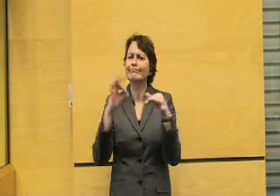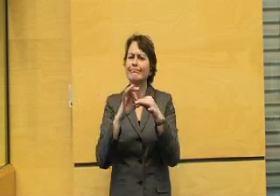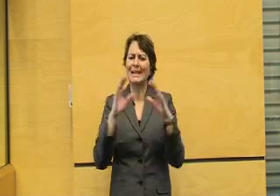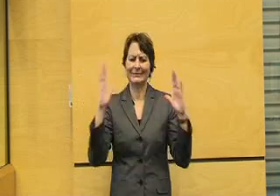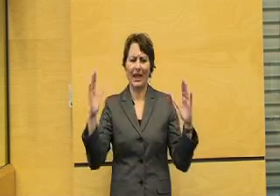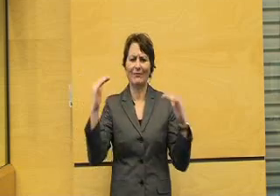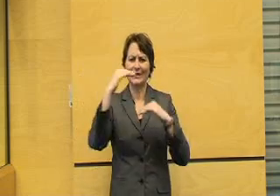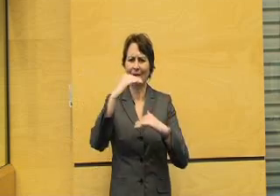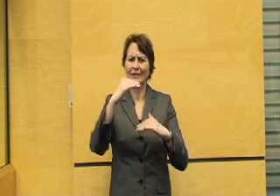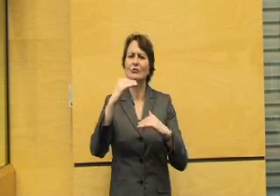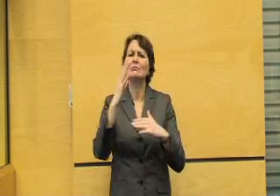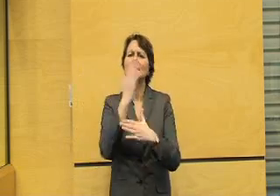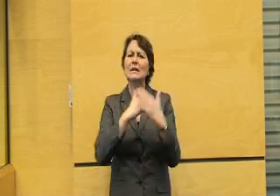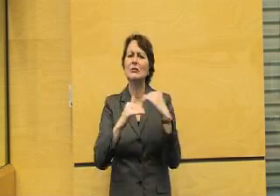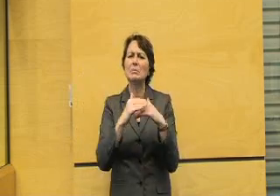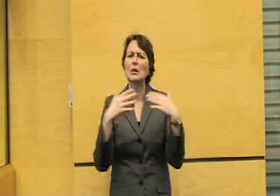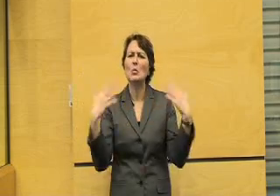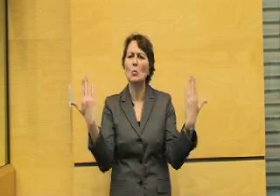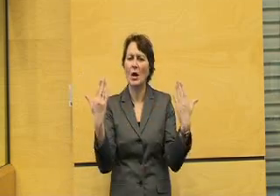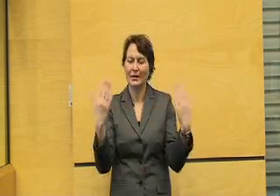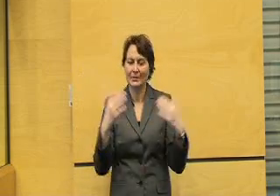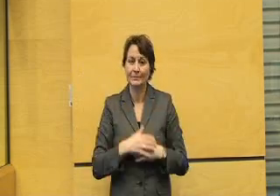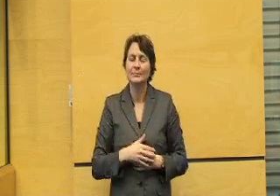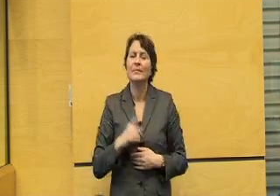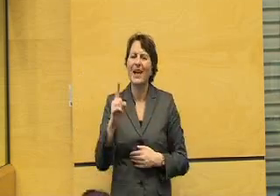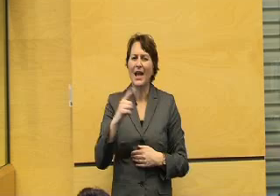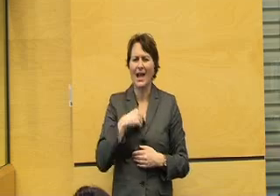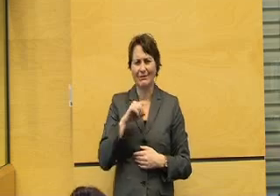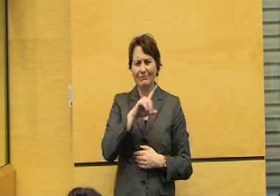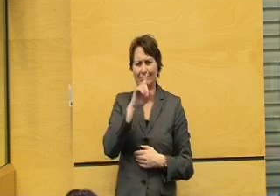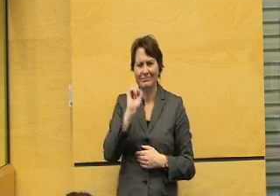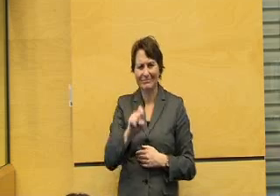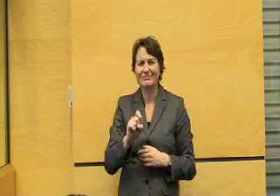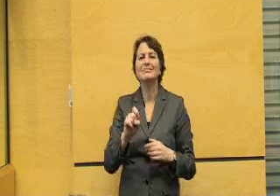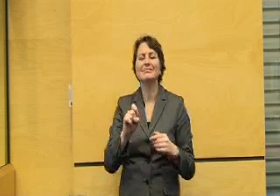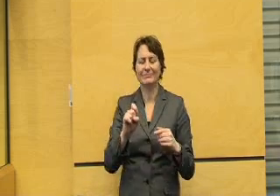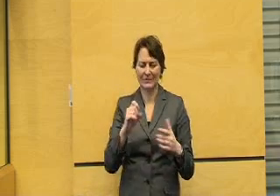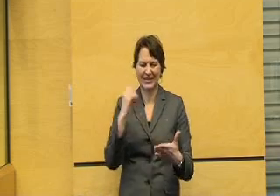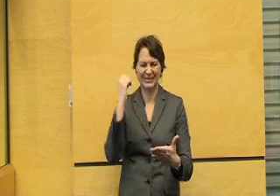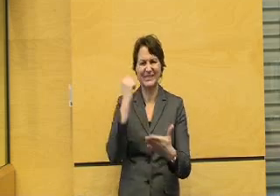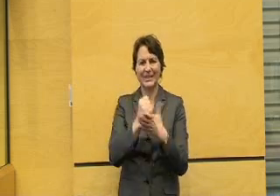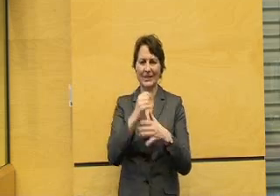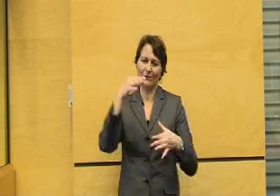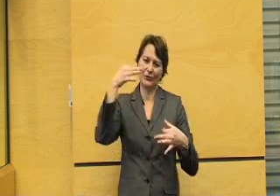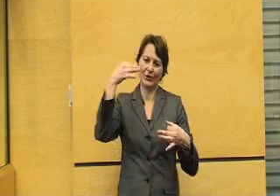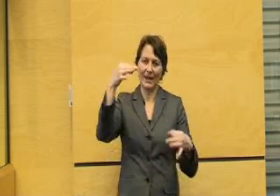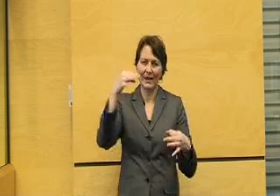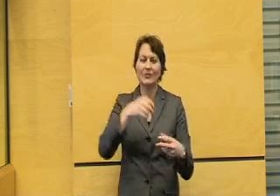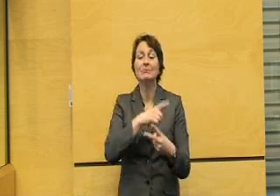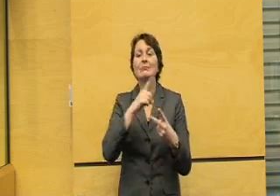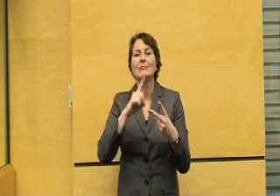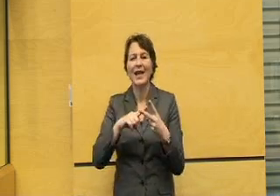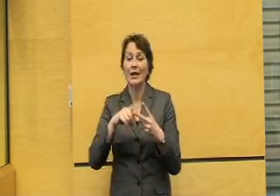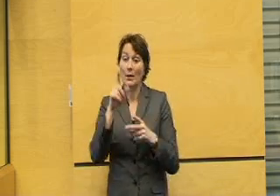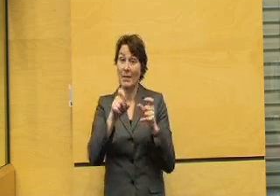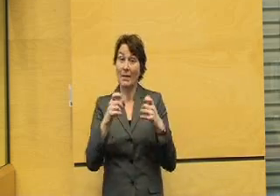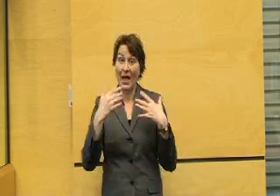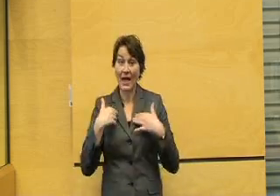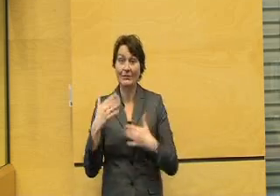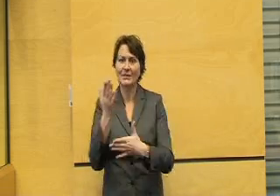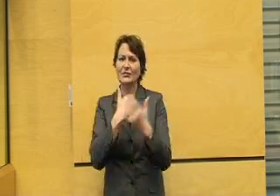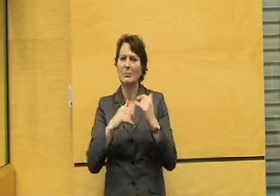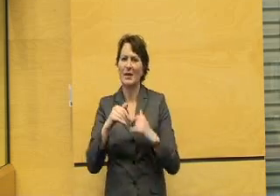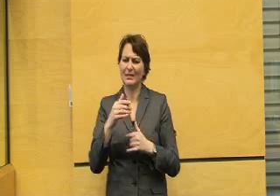question about certification and the disability card supplied to persons with disabilities.